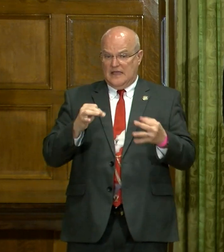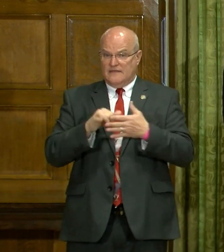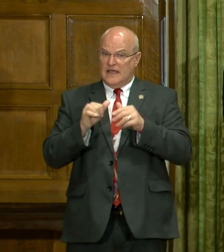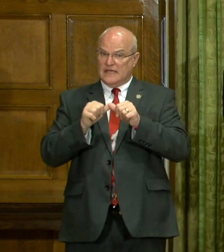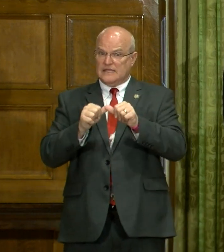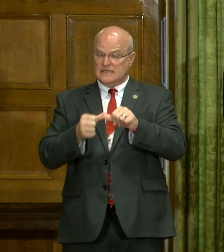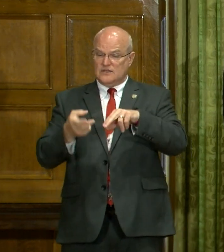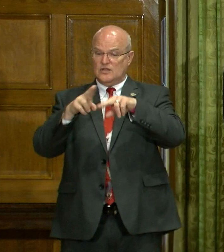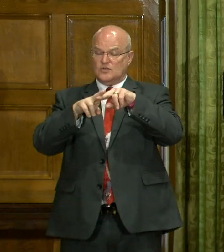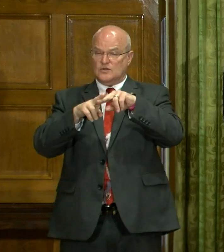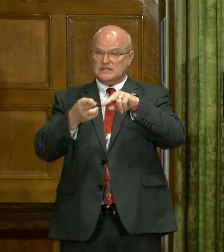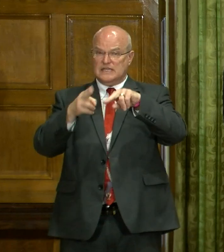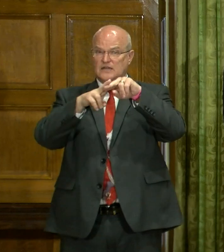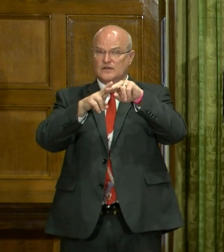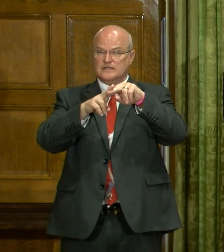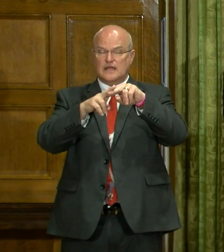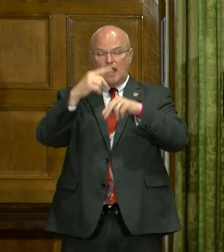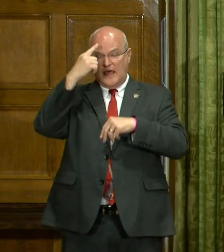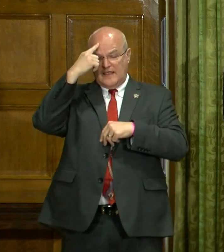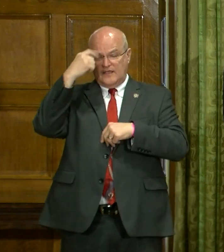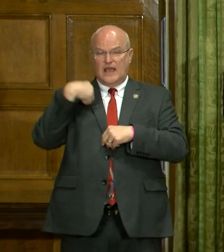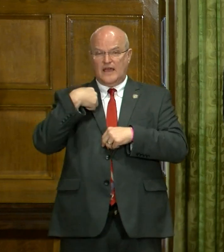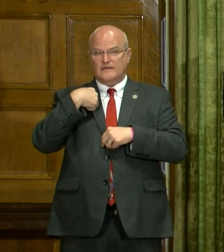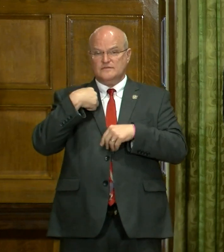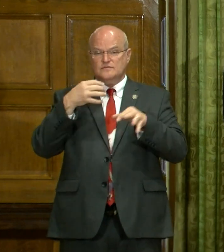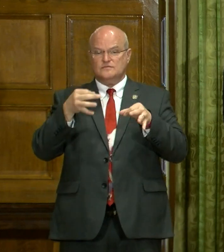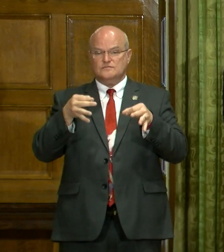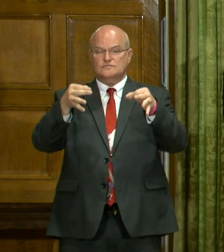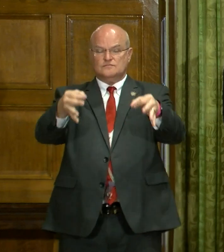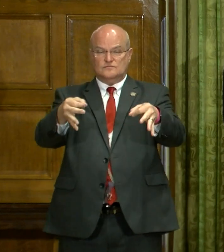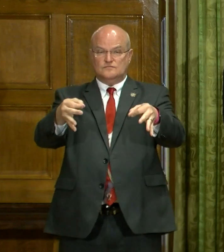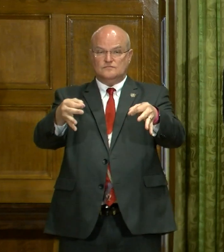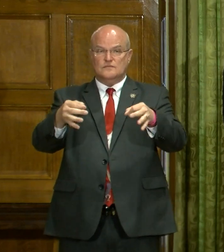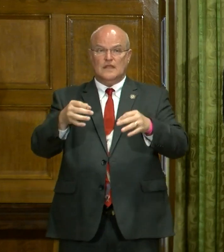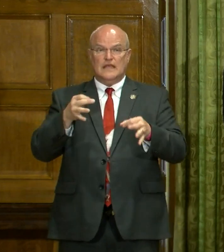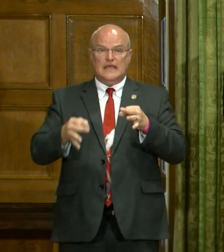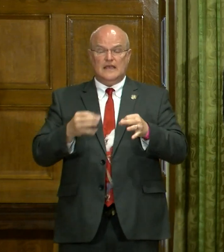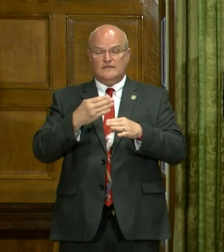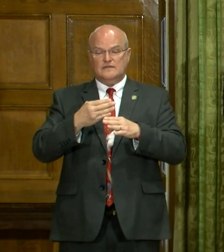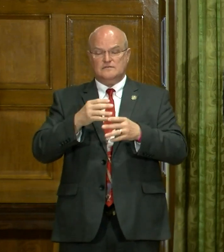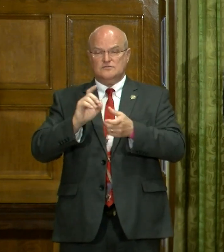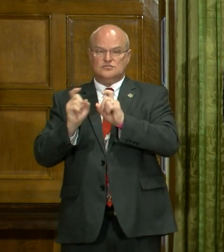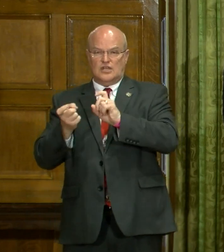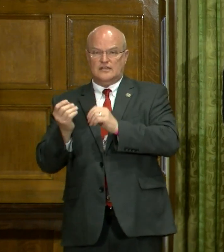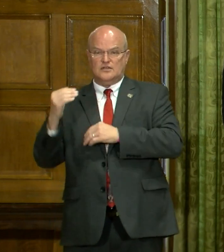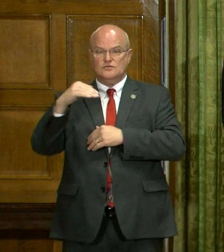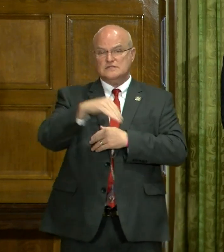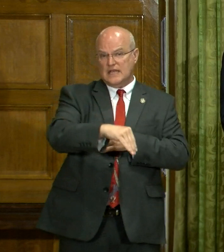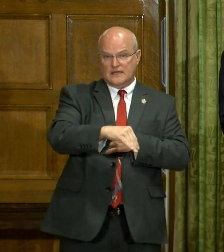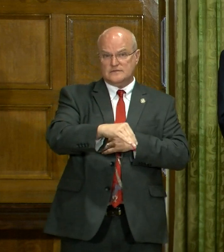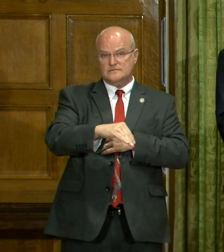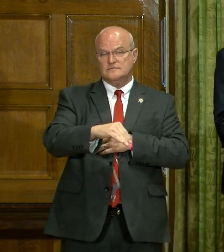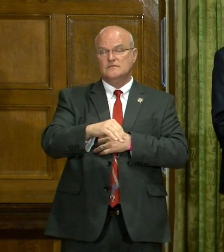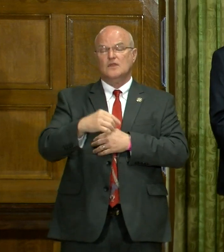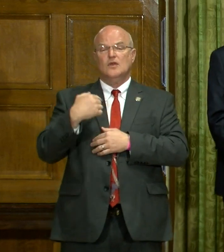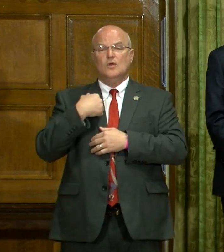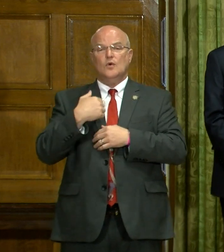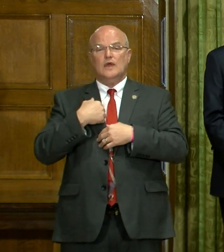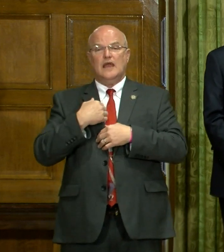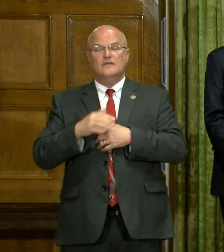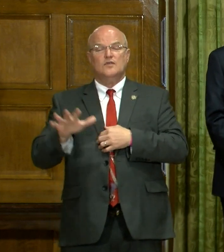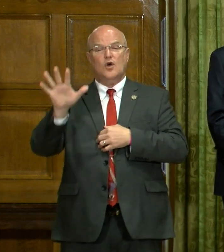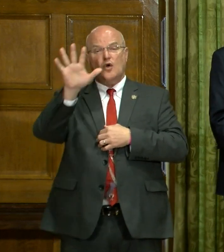that continues to increase and increase, well, I think we'll have to rethink our strategy. If it turns around and goes down, and we have